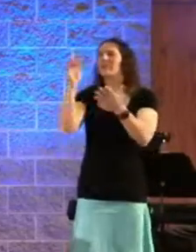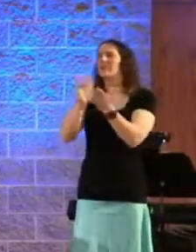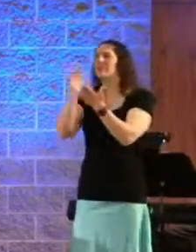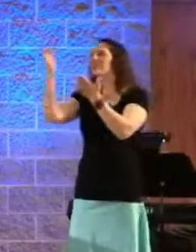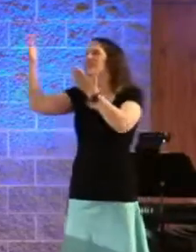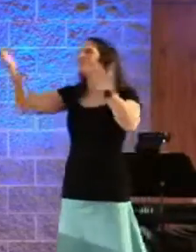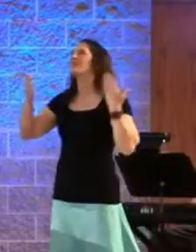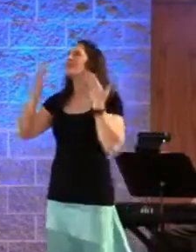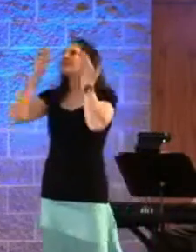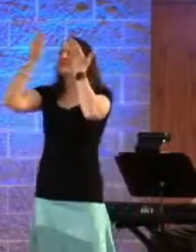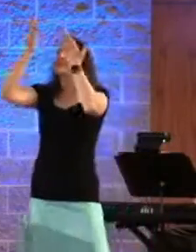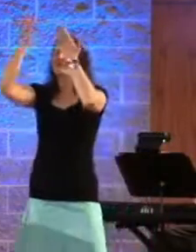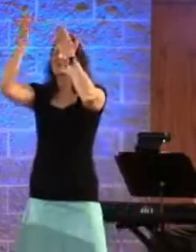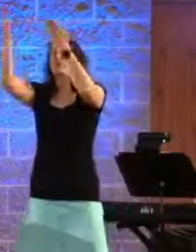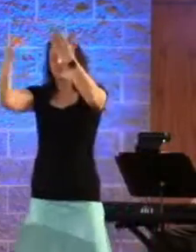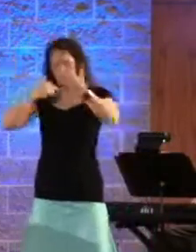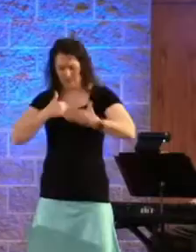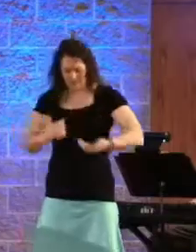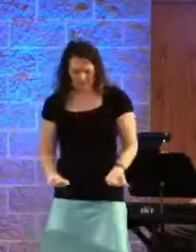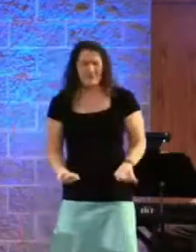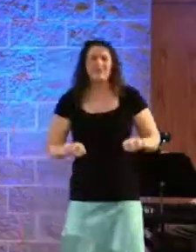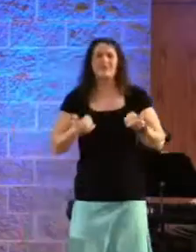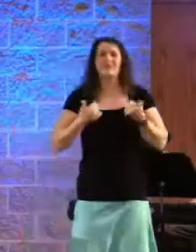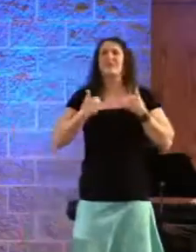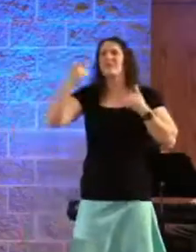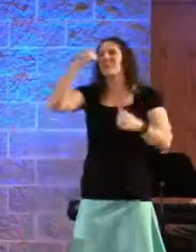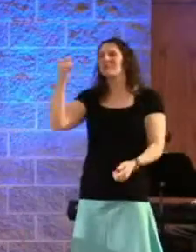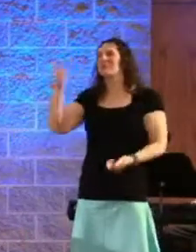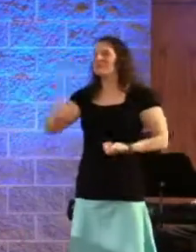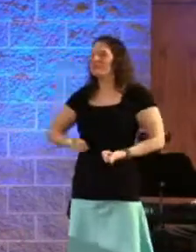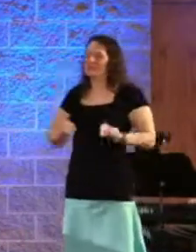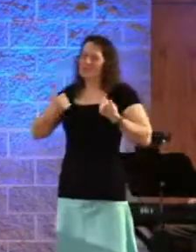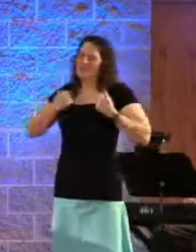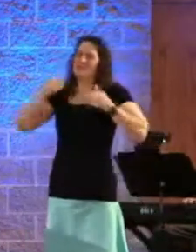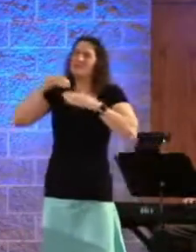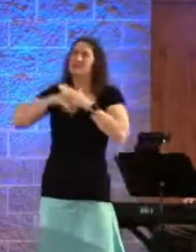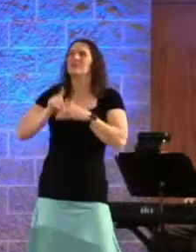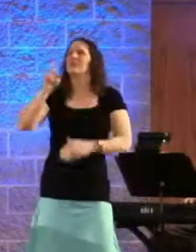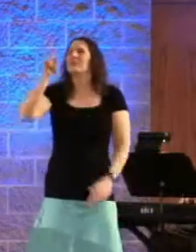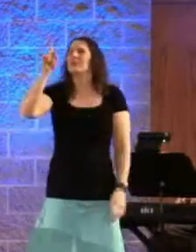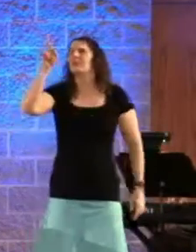And I am alive because I'm alive in you,